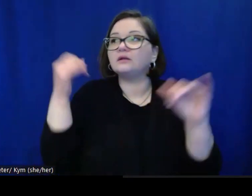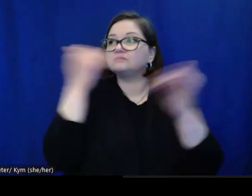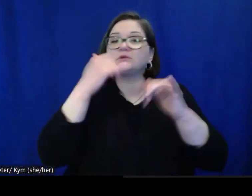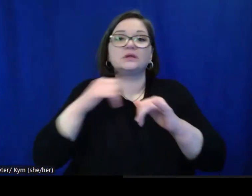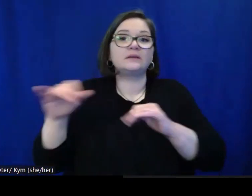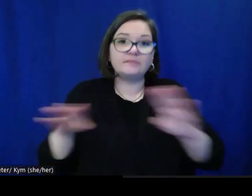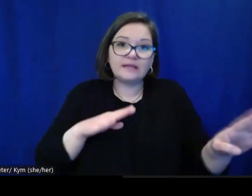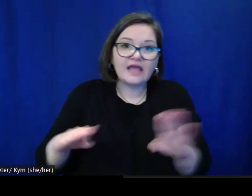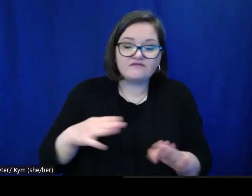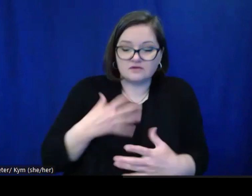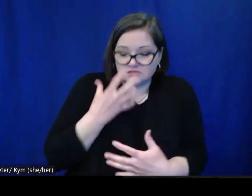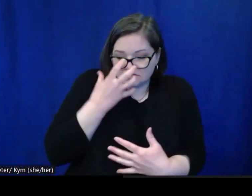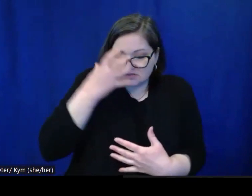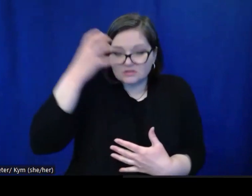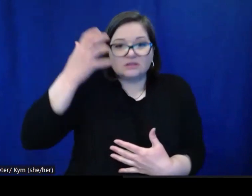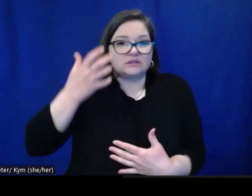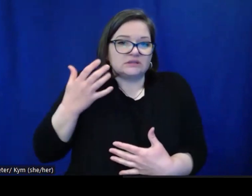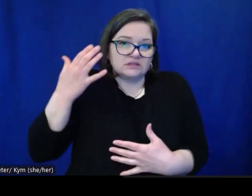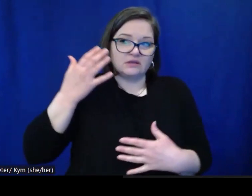irritability might be higher.